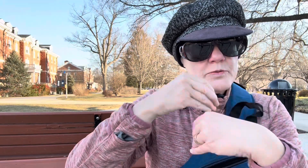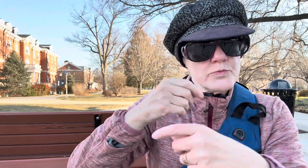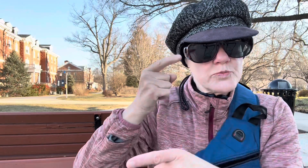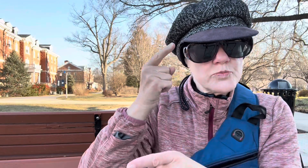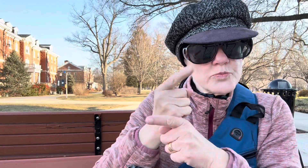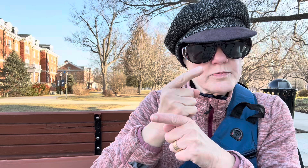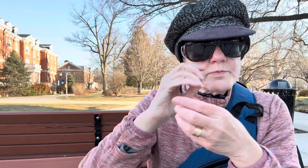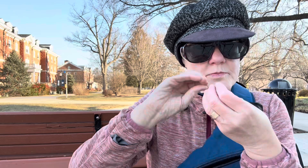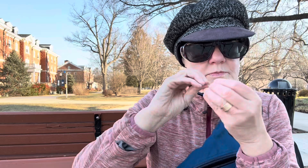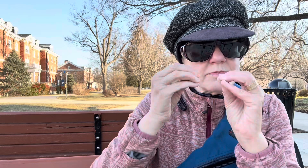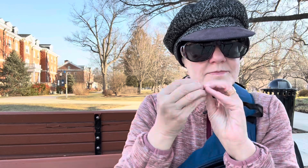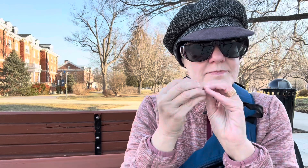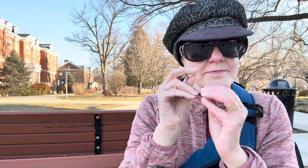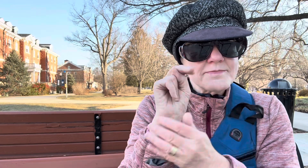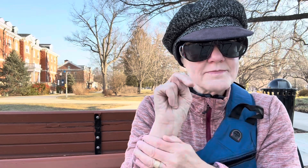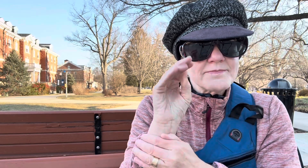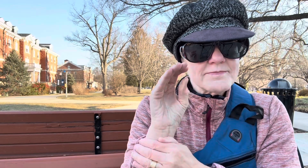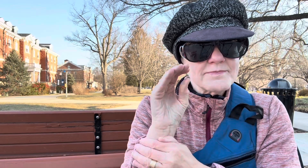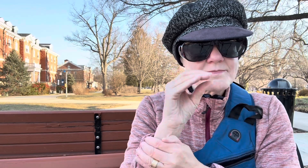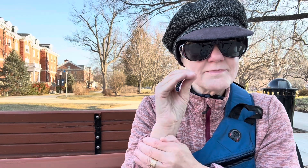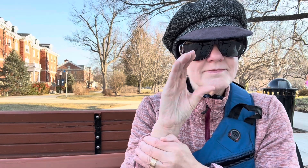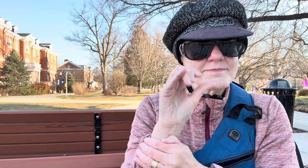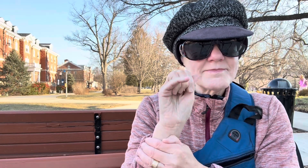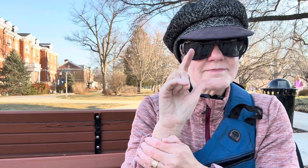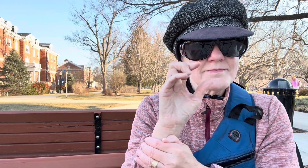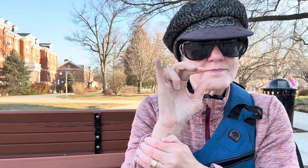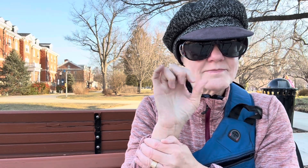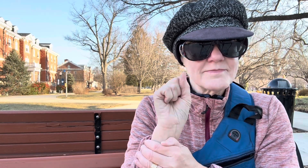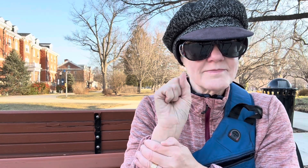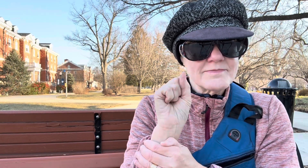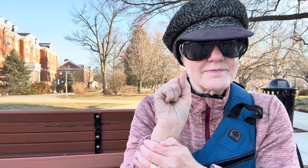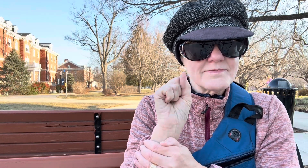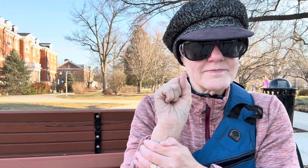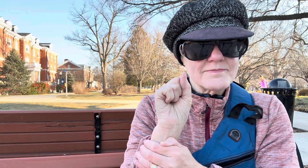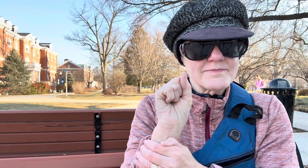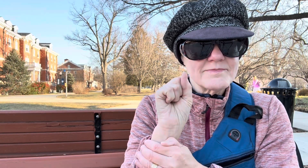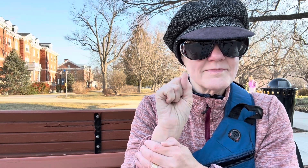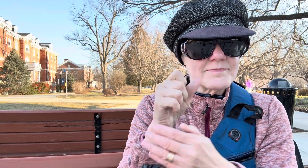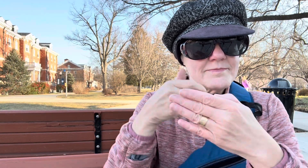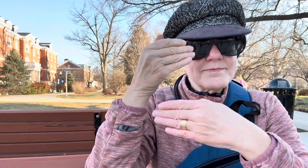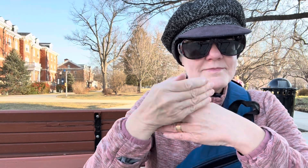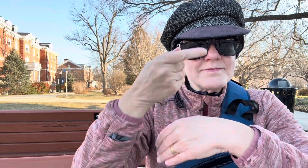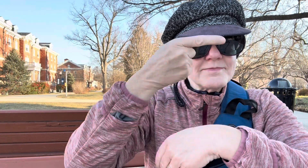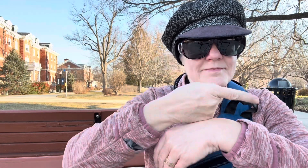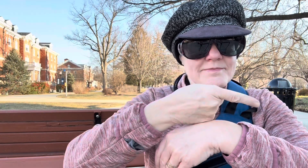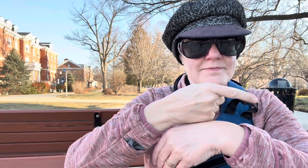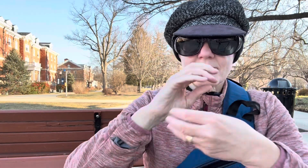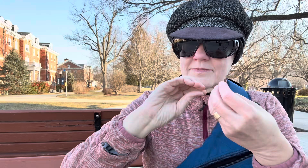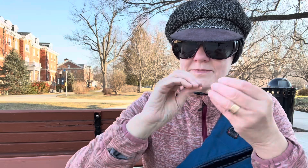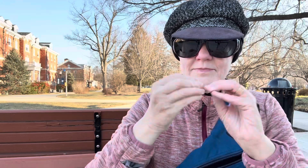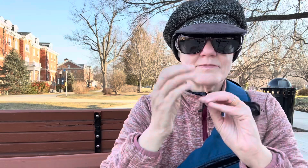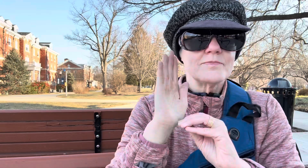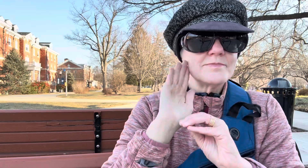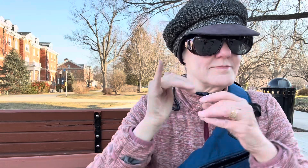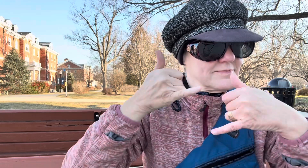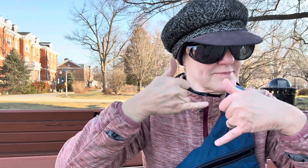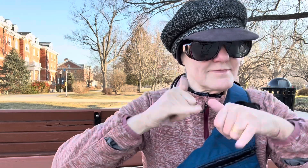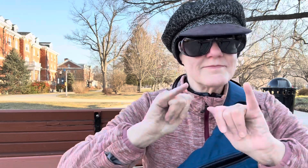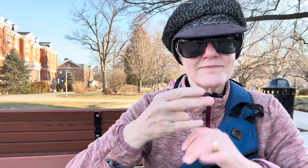even though the next day, if he eats the right number of net carbs and calories and all of that, his sugar is still going to